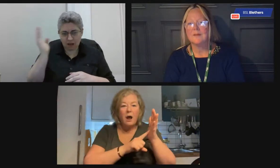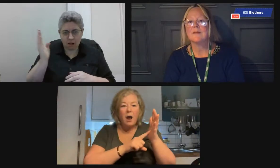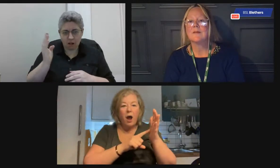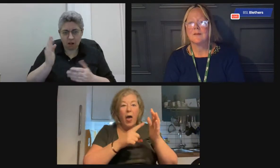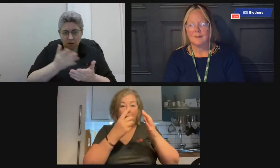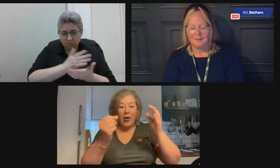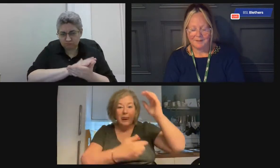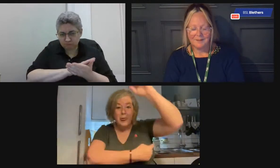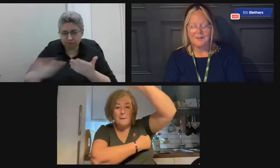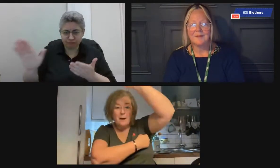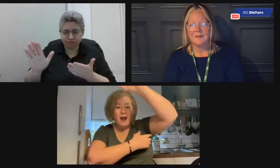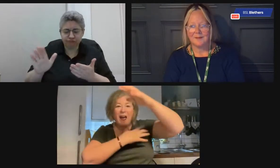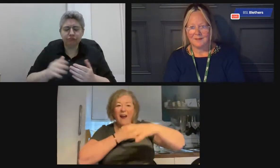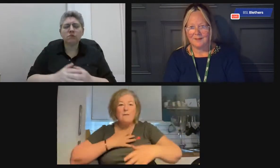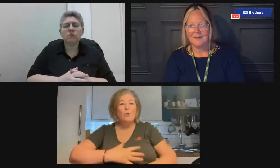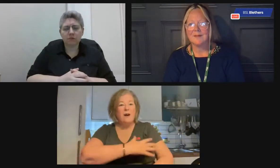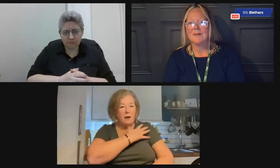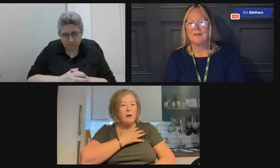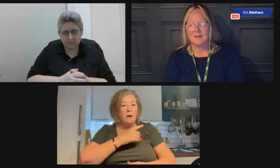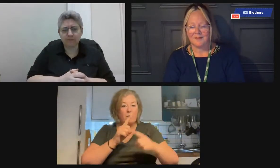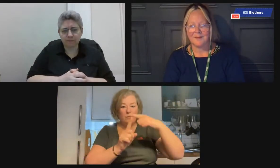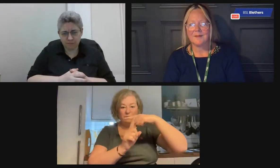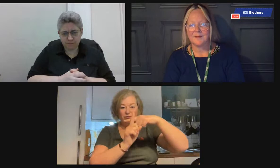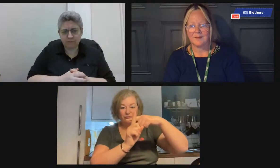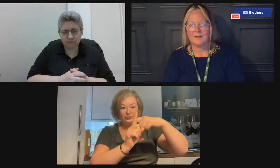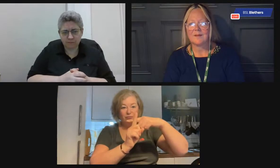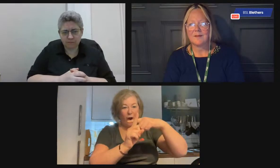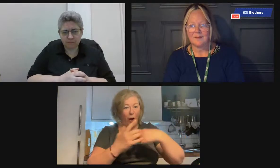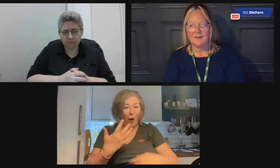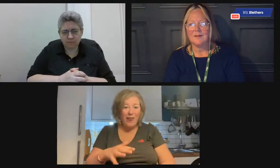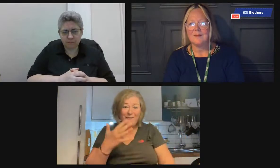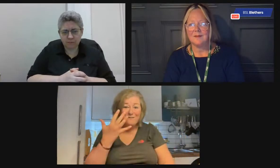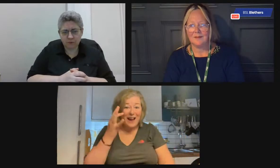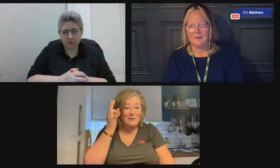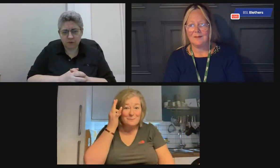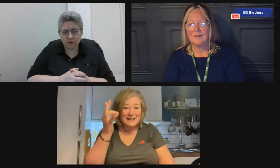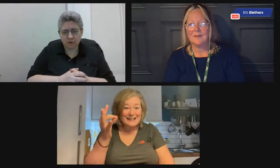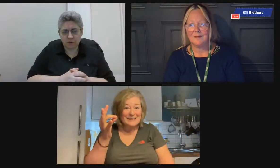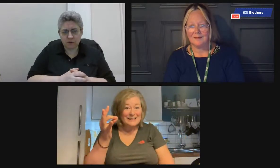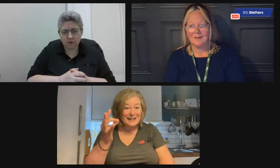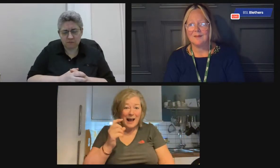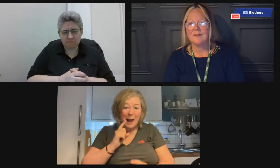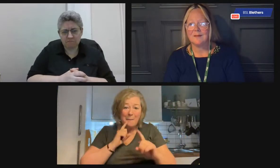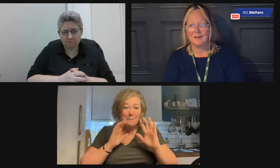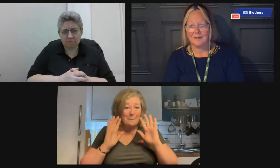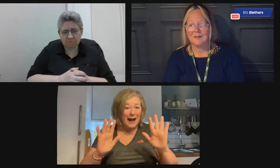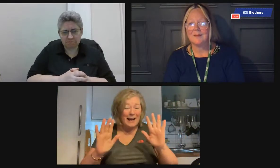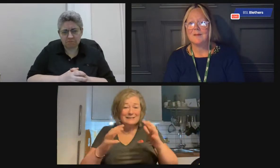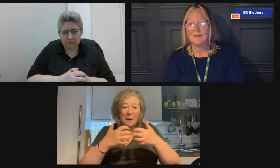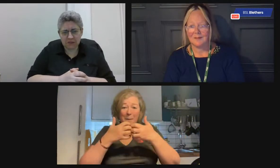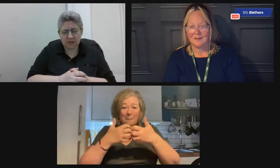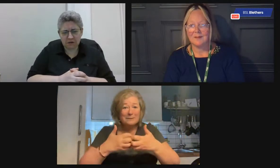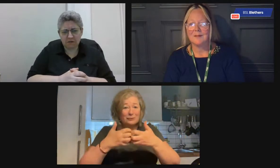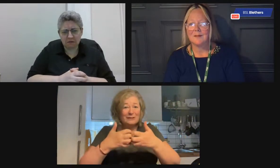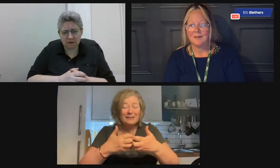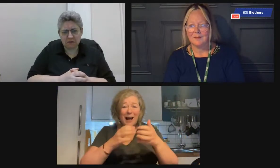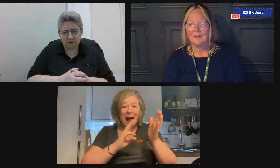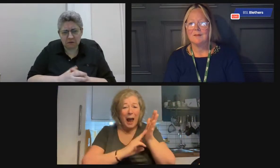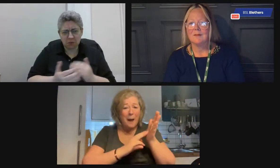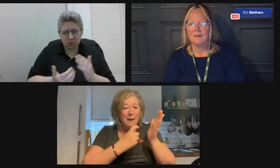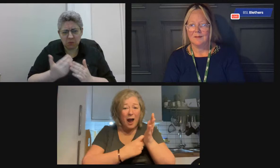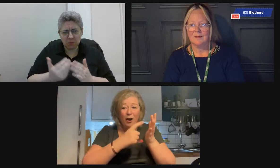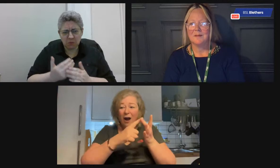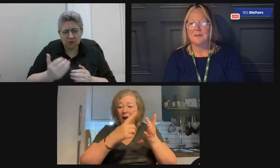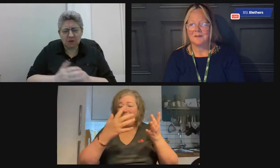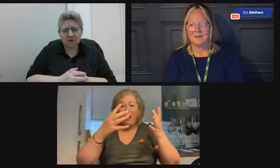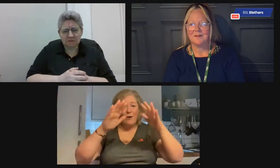I had radiotherapy. And uh, the radiotherapy is amazing.